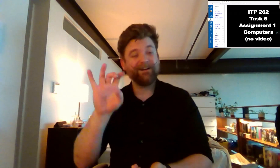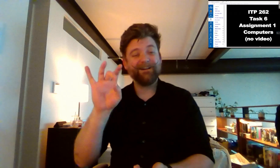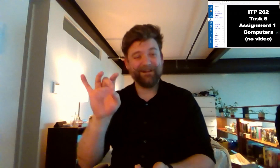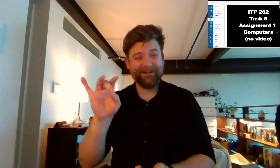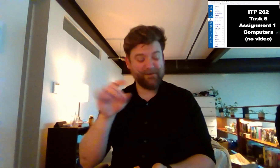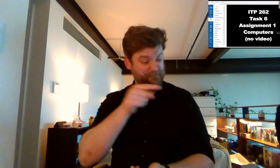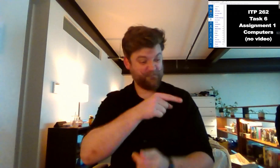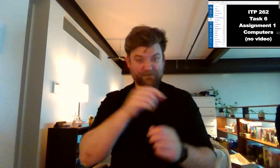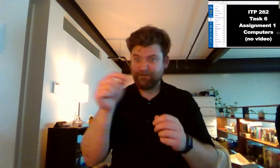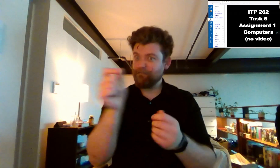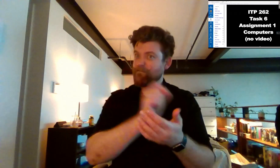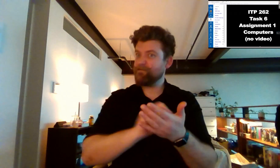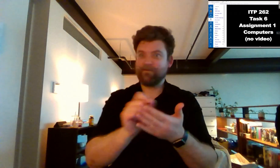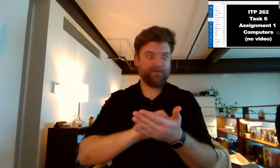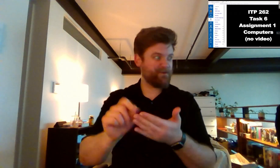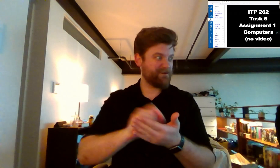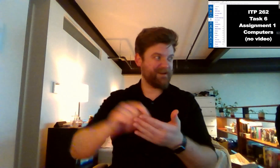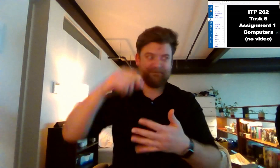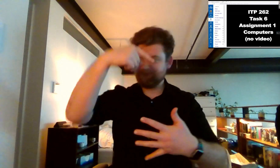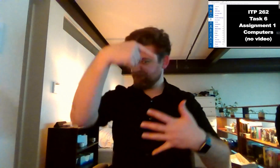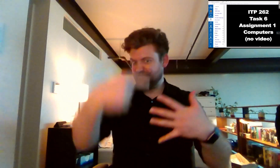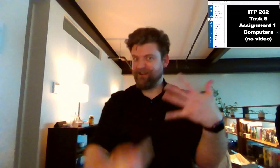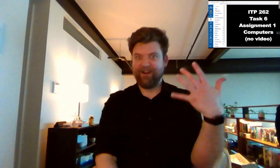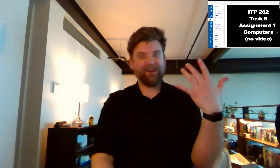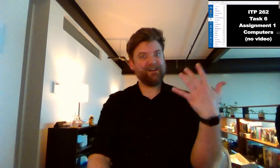maybe I'm making a mistake about that, but anyway.